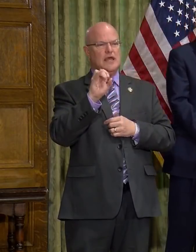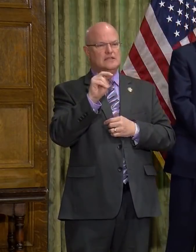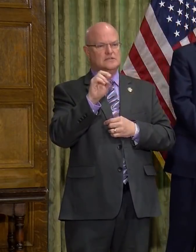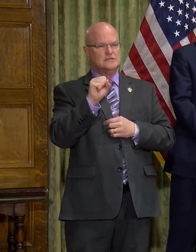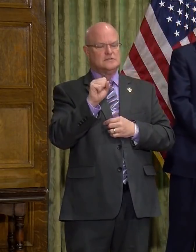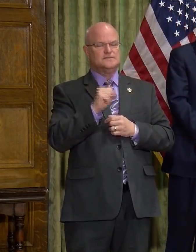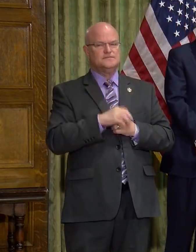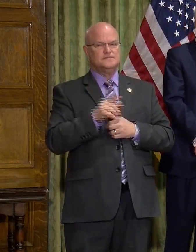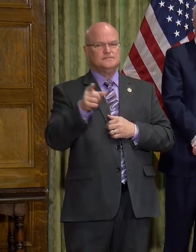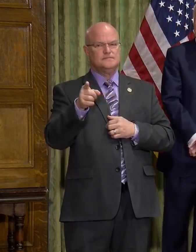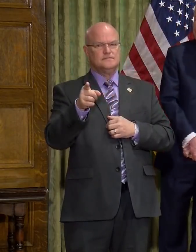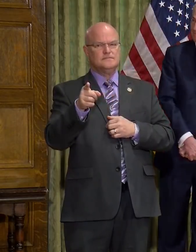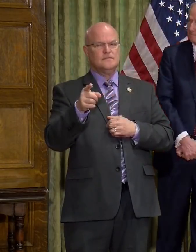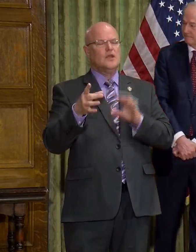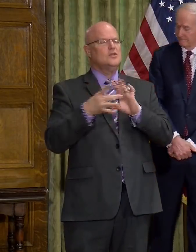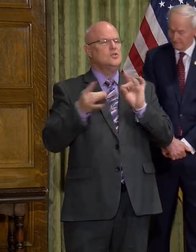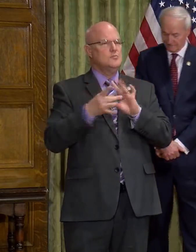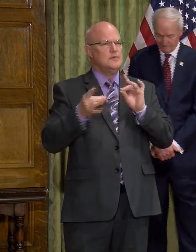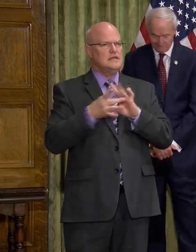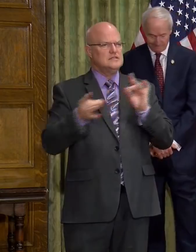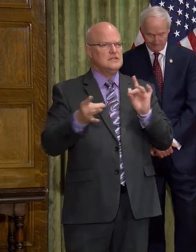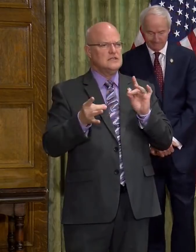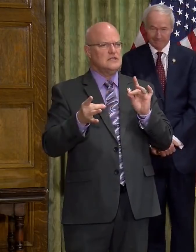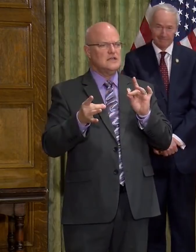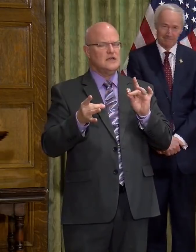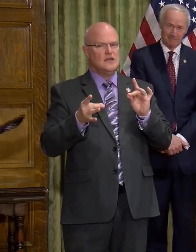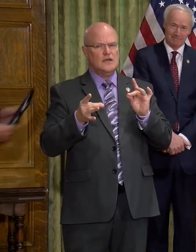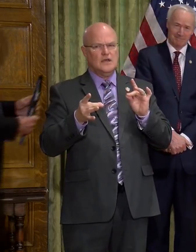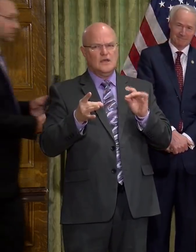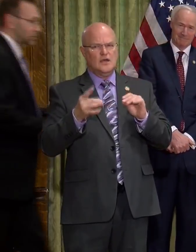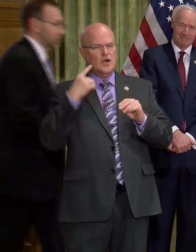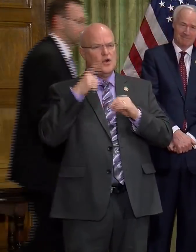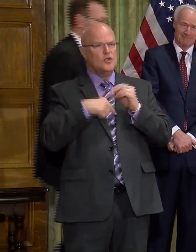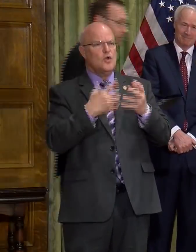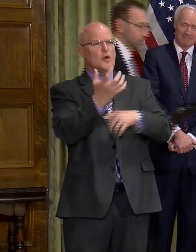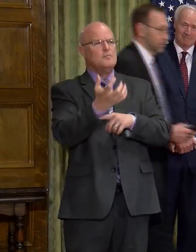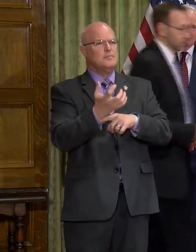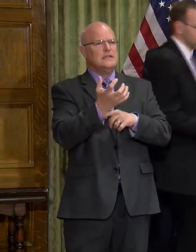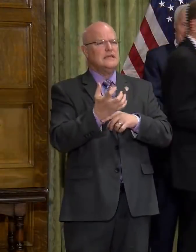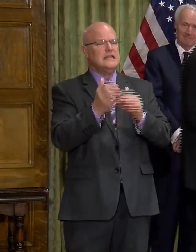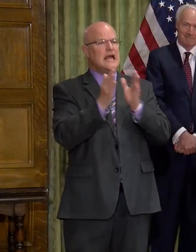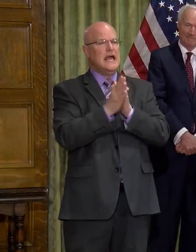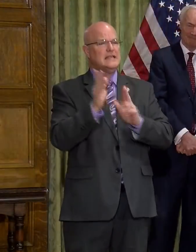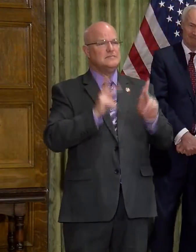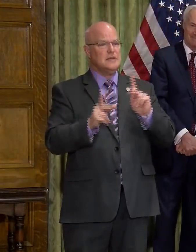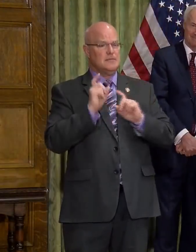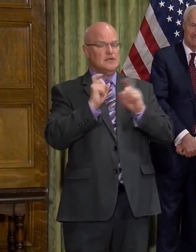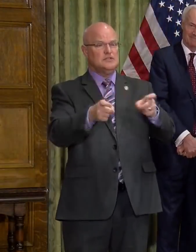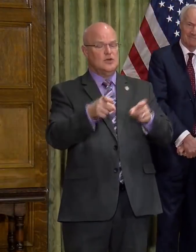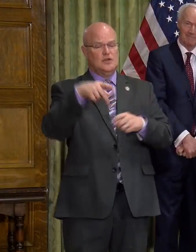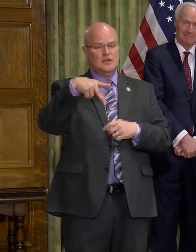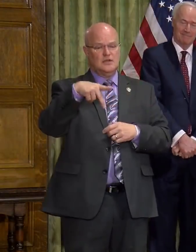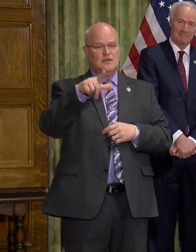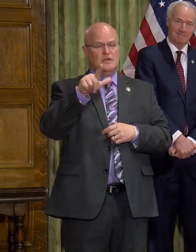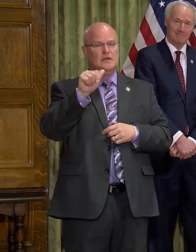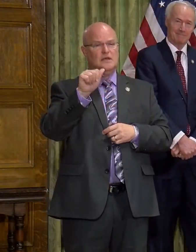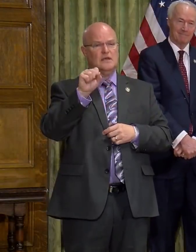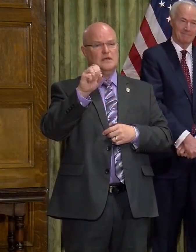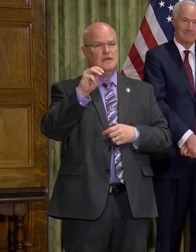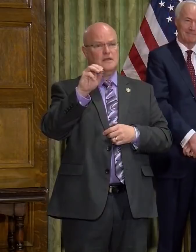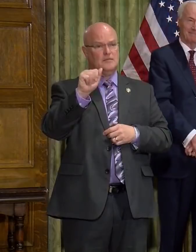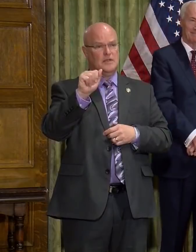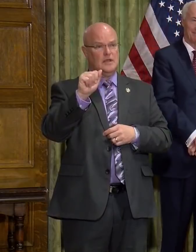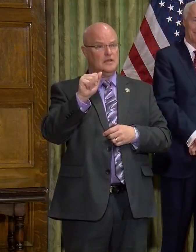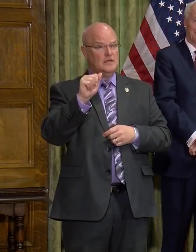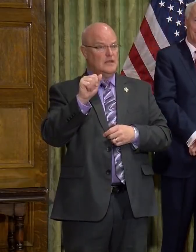Dr. Smith, you mentioned folks who have recovered, and we had heard earlier about your plea to ask them to donate plasma. I just wanted to follow up on that and